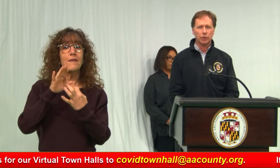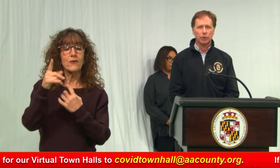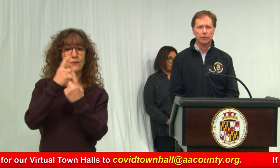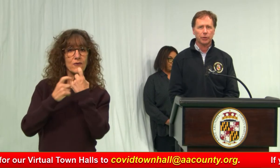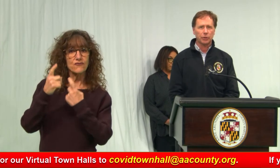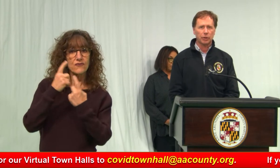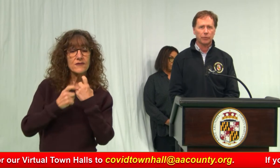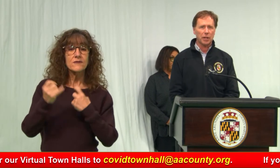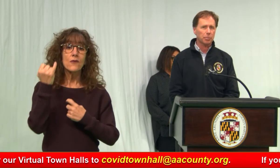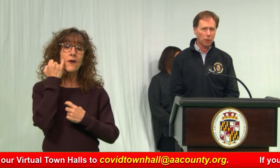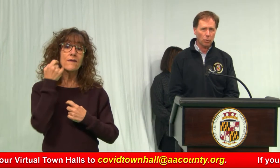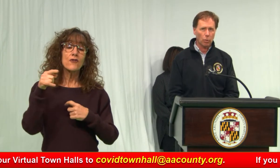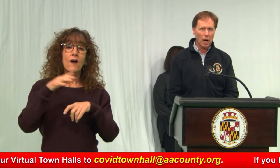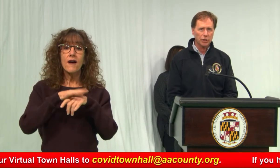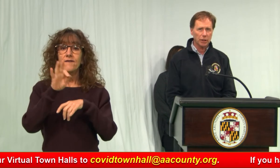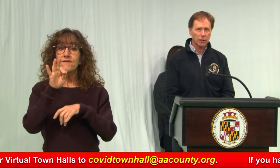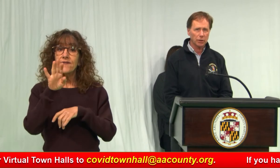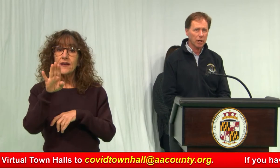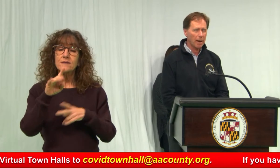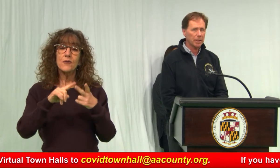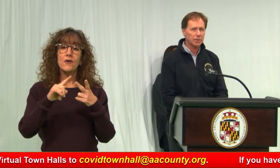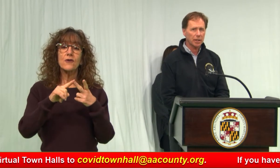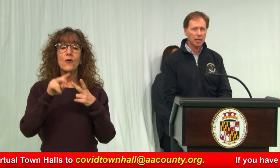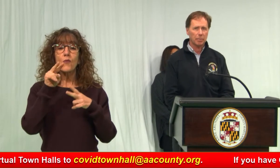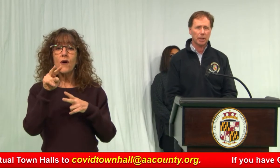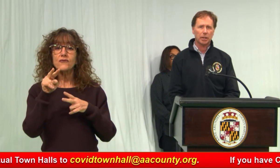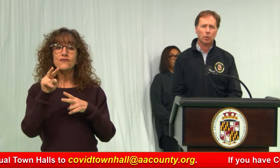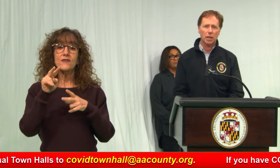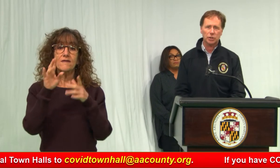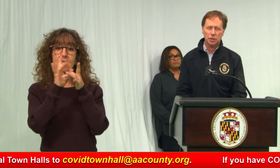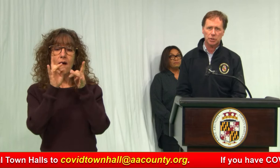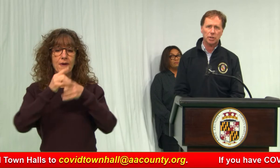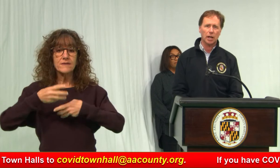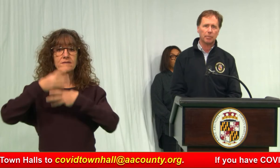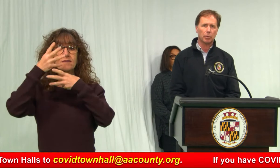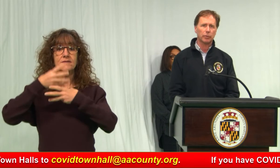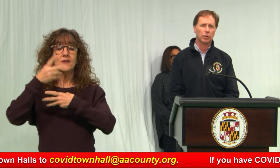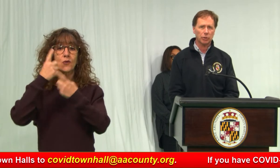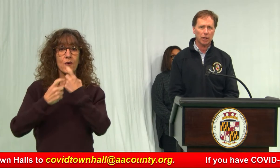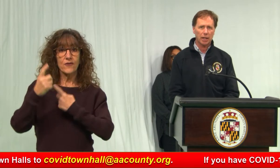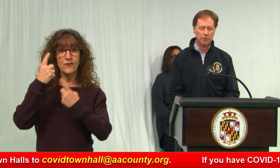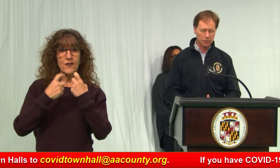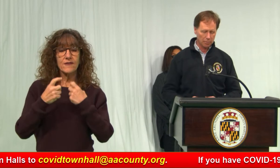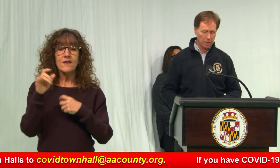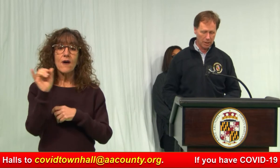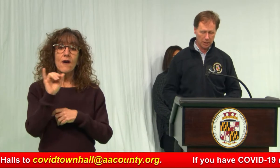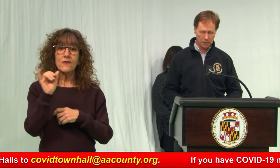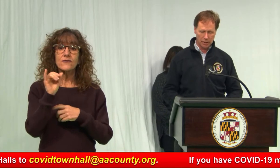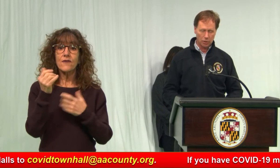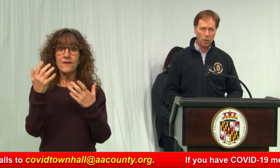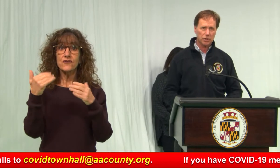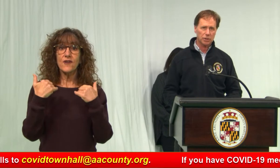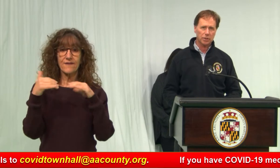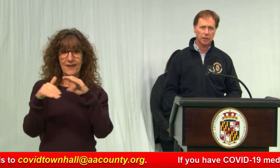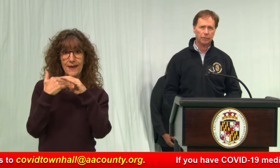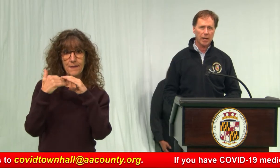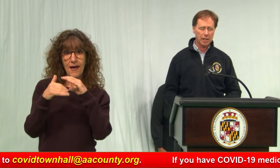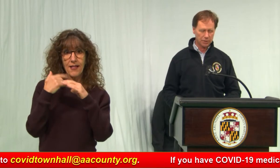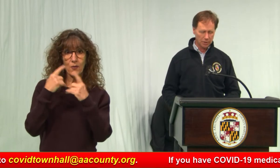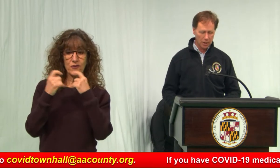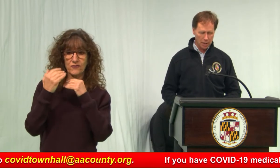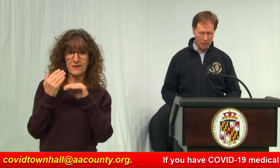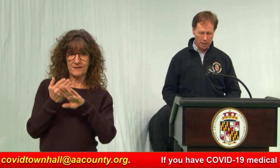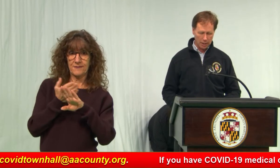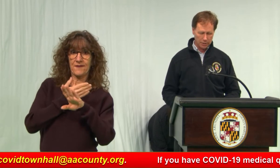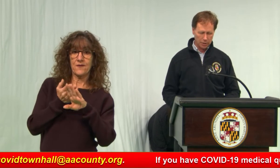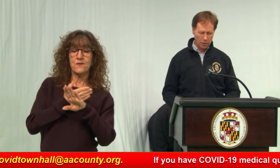that you, if you're on Facebook, we're watching your comments as they come in and questions, and we've also gotten some email questions in